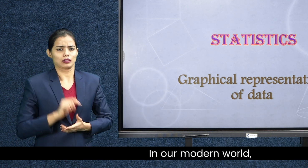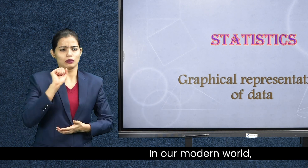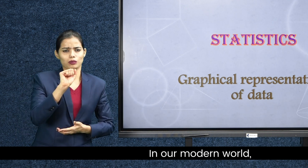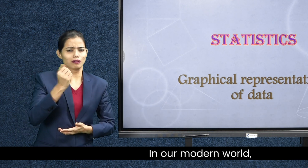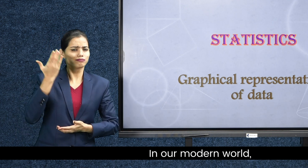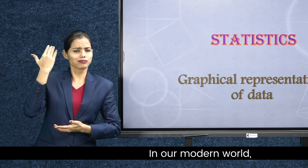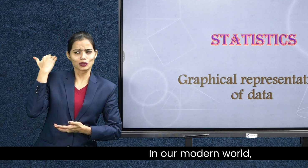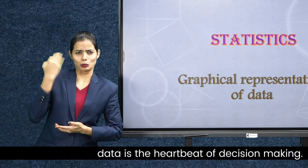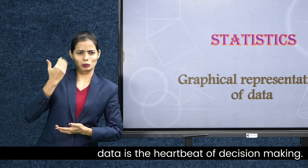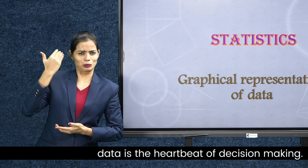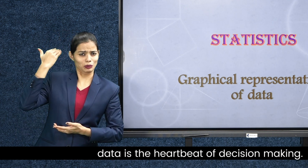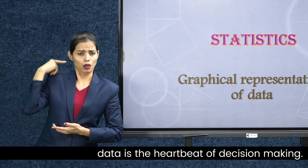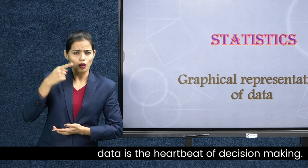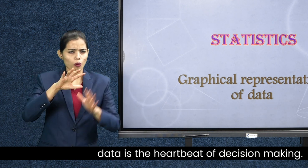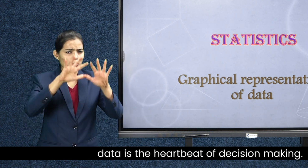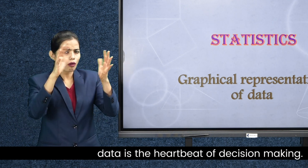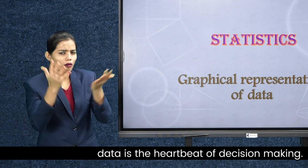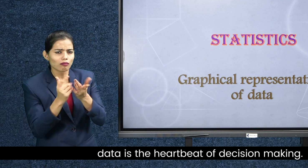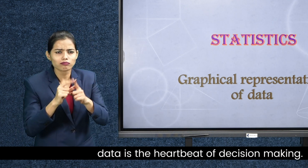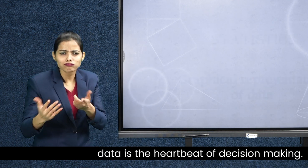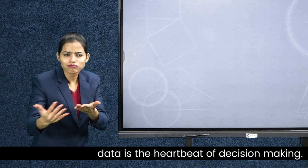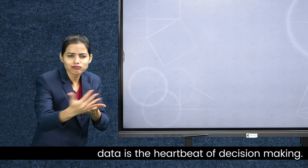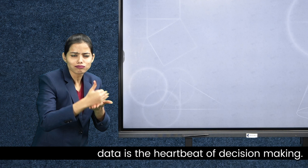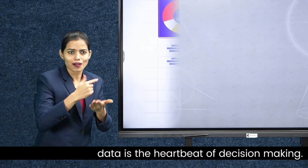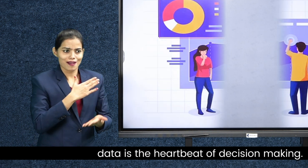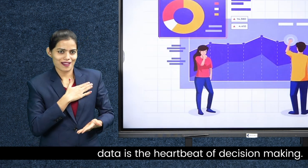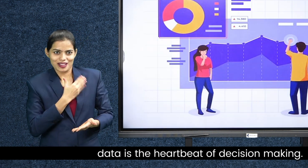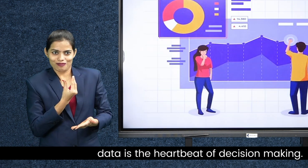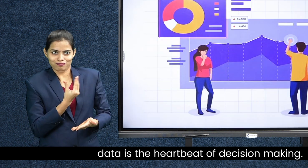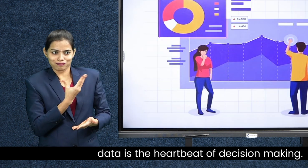In our modern world, data is the heartbeat of decision making.